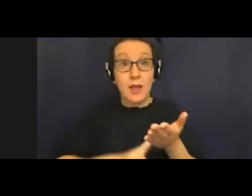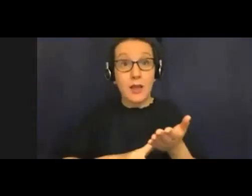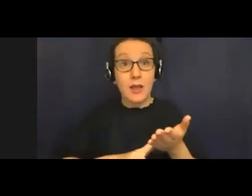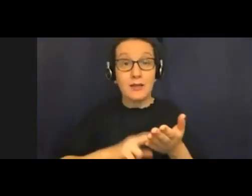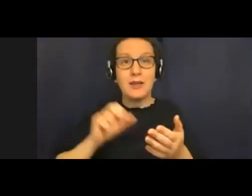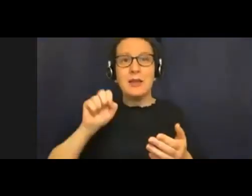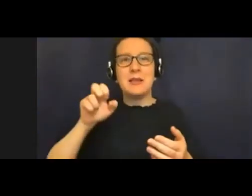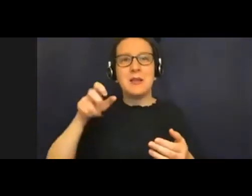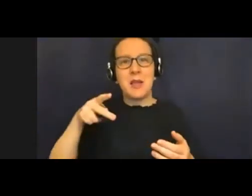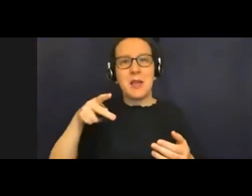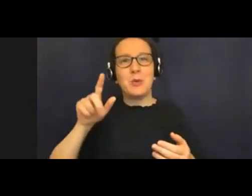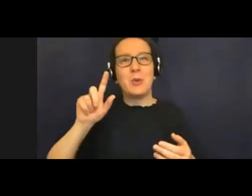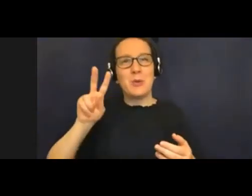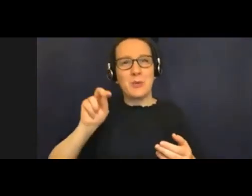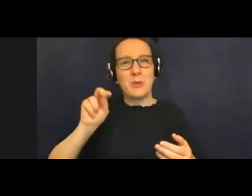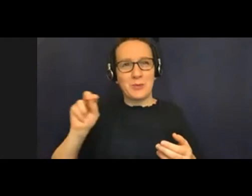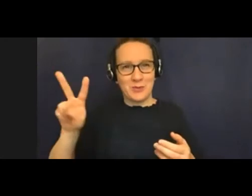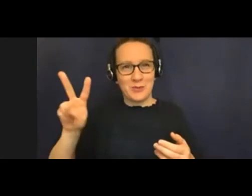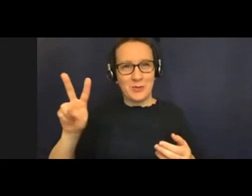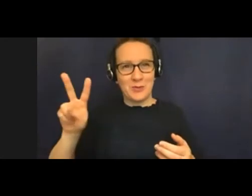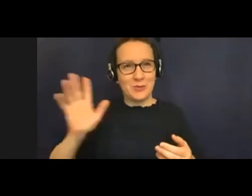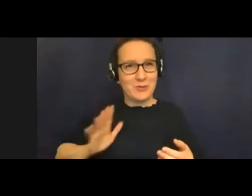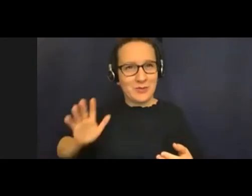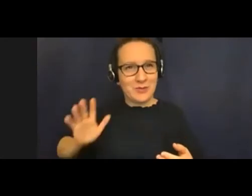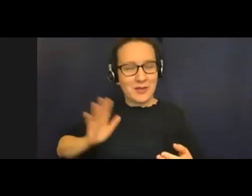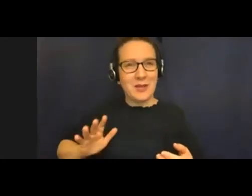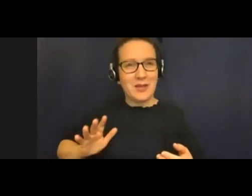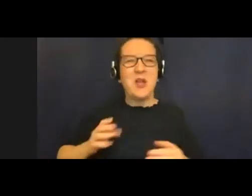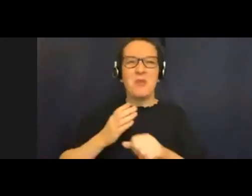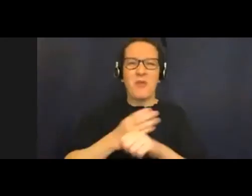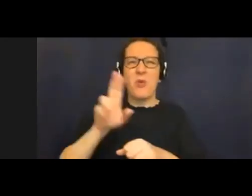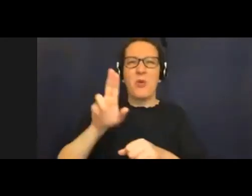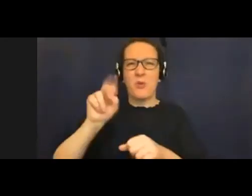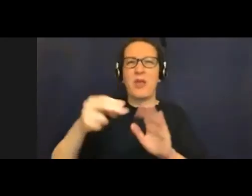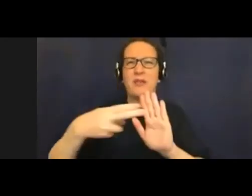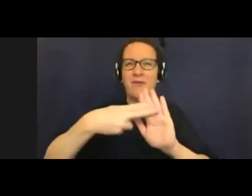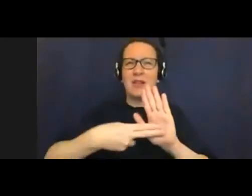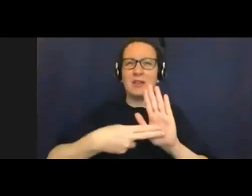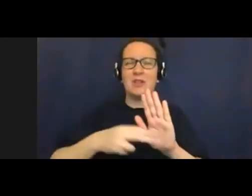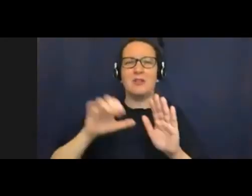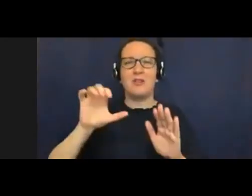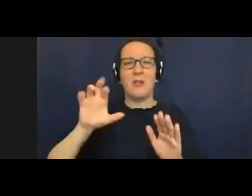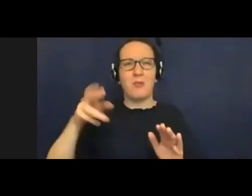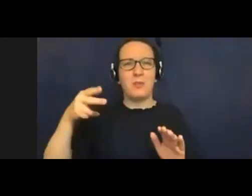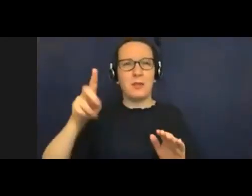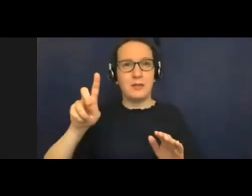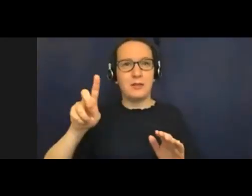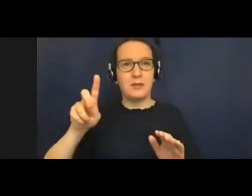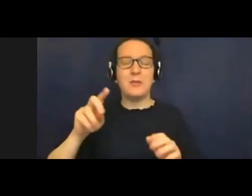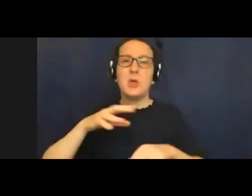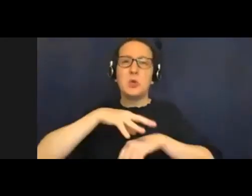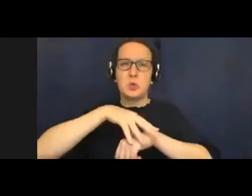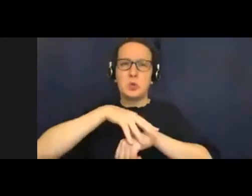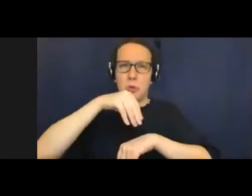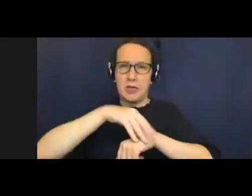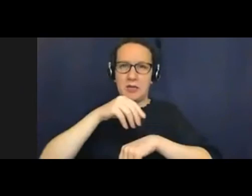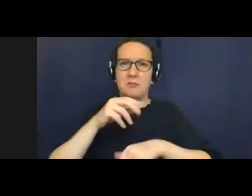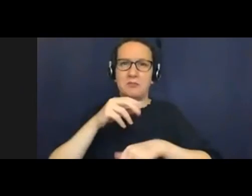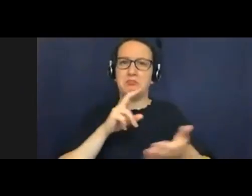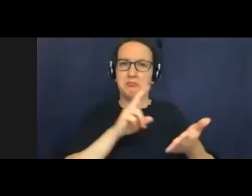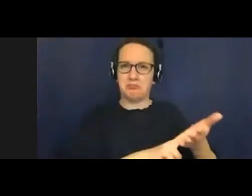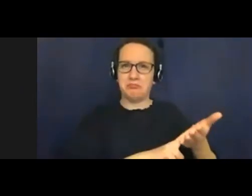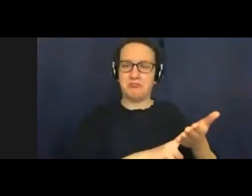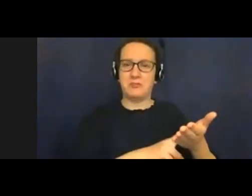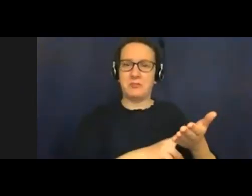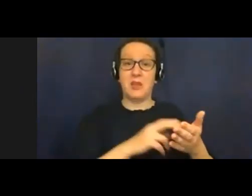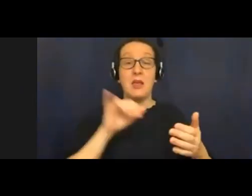UN Convention, in Sigtuna, Sweden. At that time, there was, among other colleagues and who